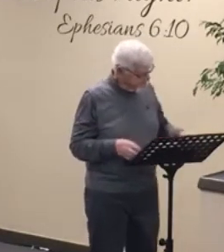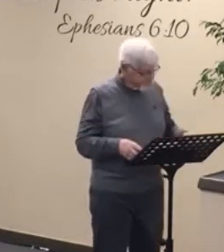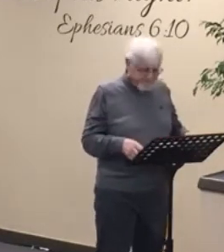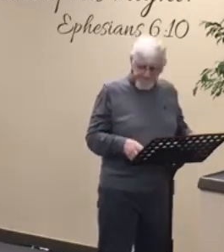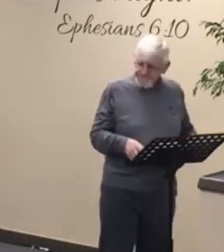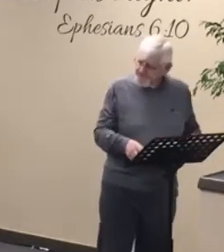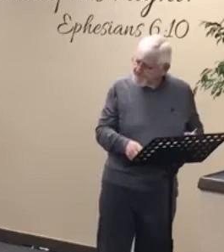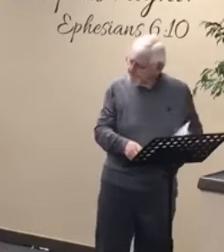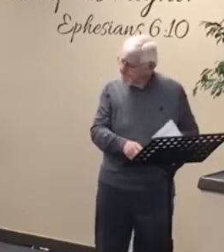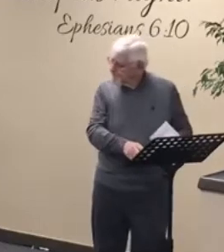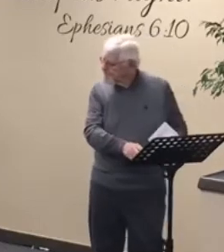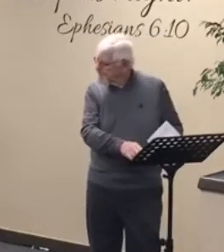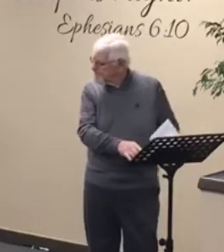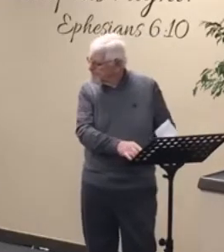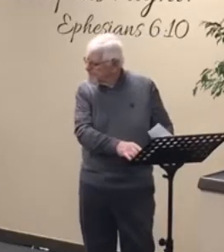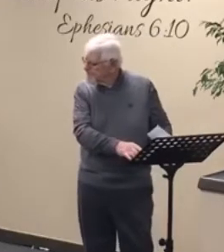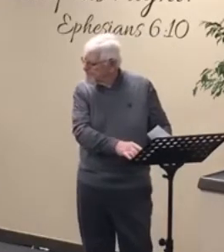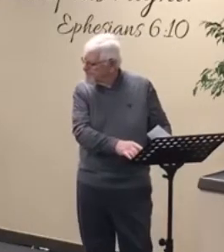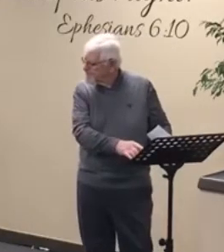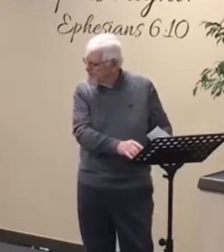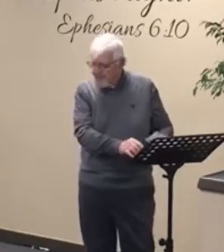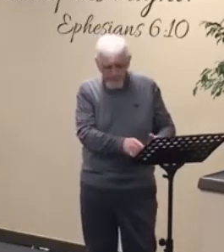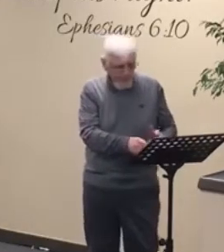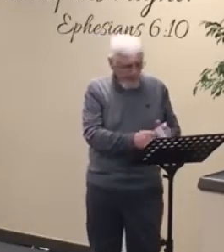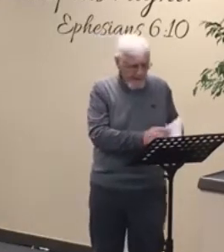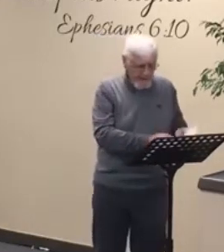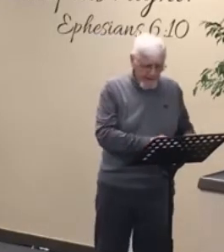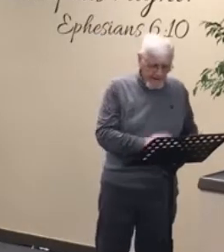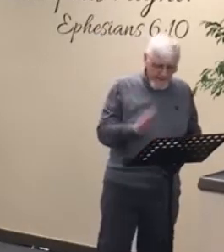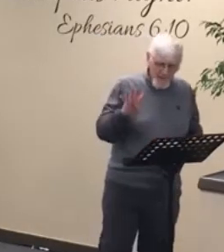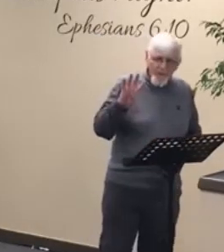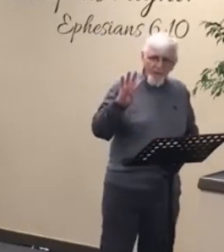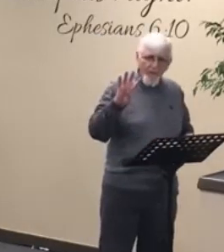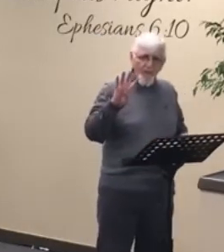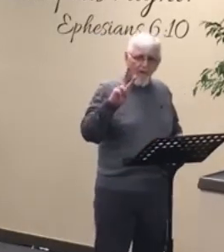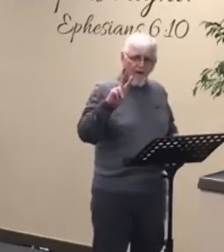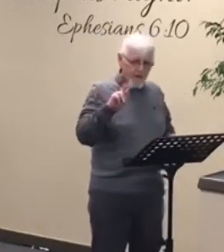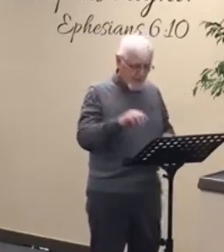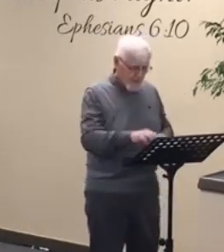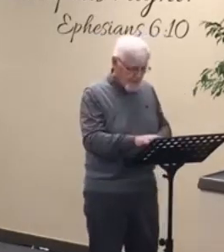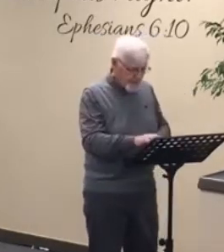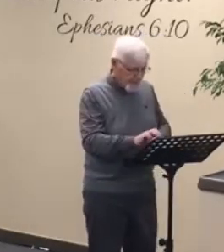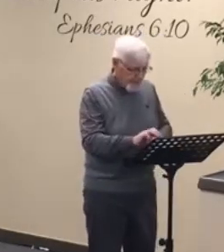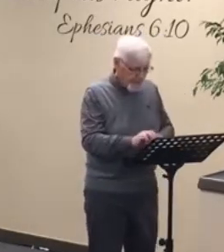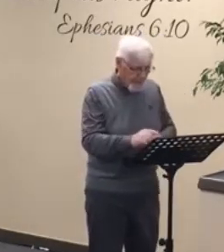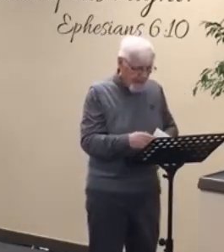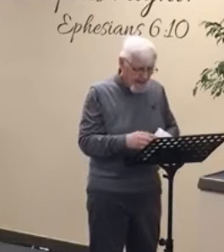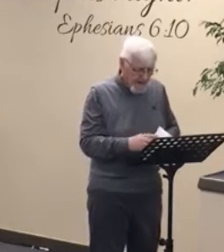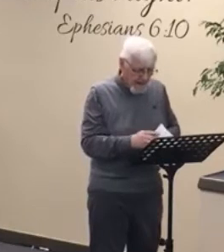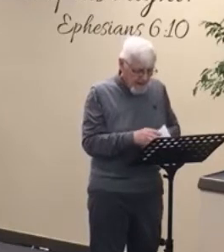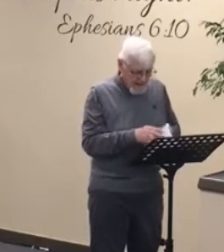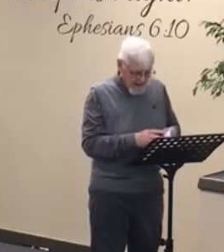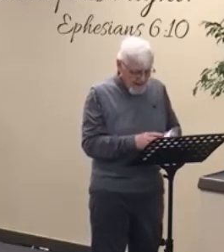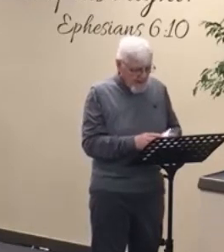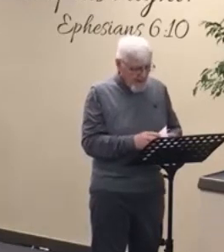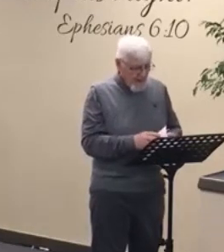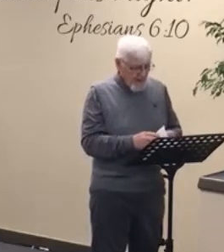singing this morning. Let's sing one more. Number 42. Number 42. All hail the power of Jesus'